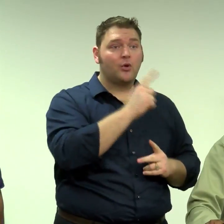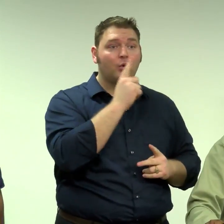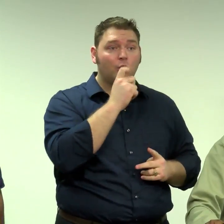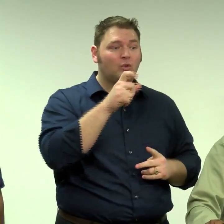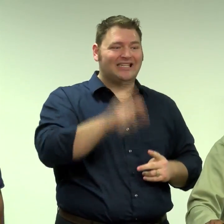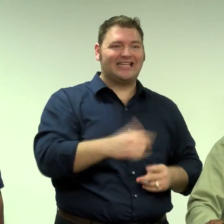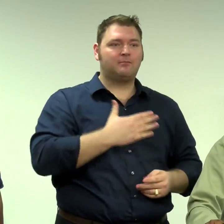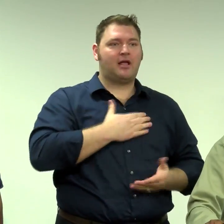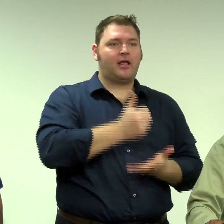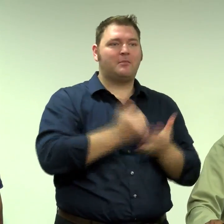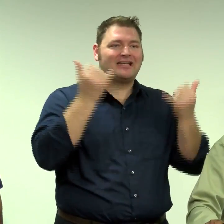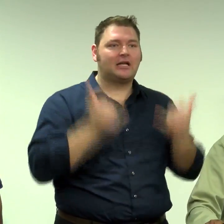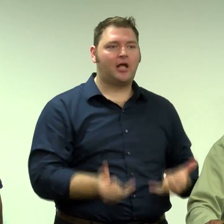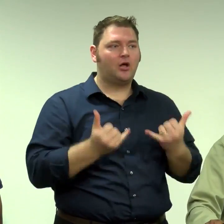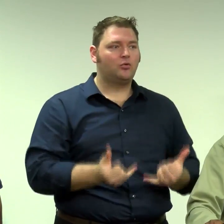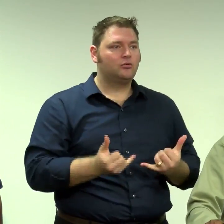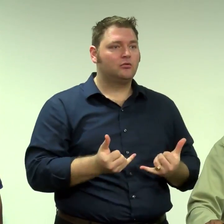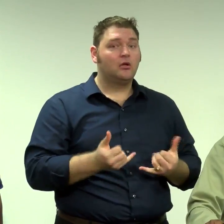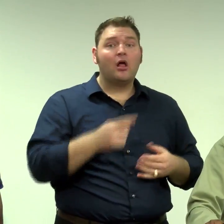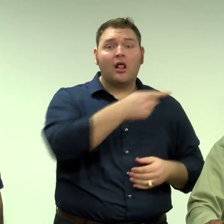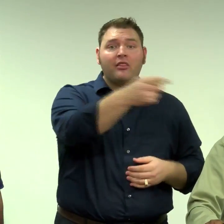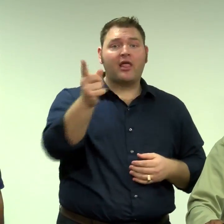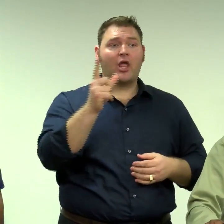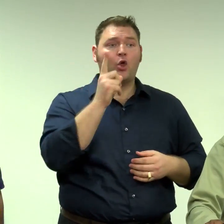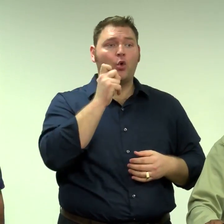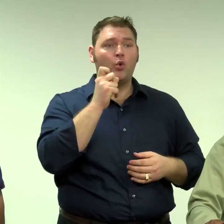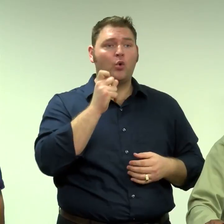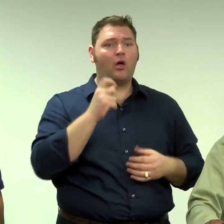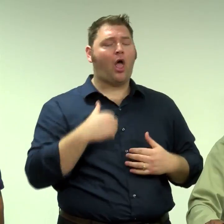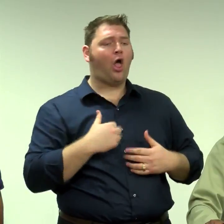a desk, not providing any support,